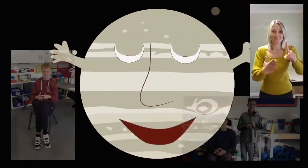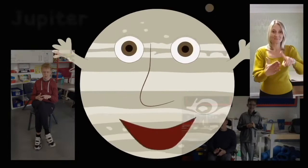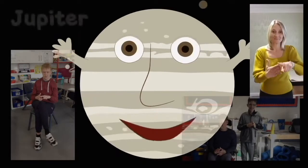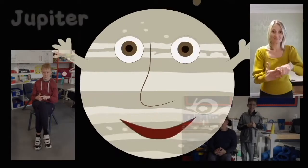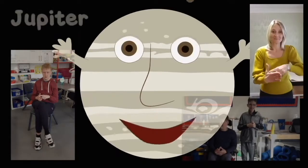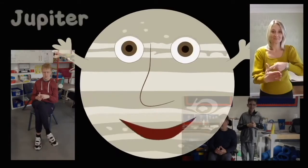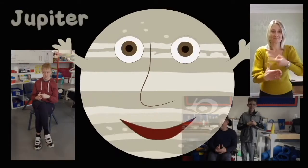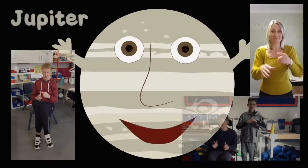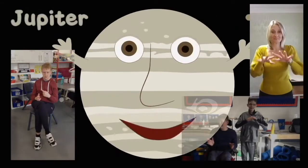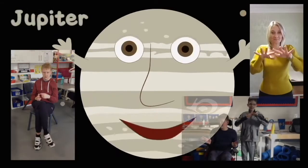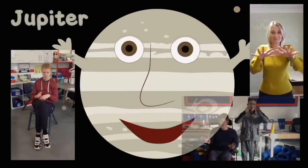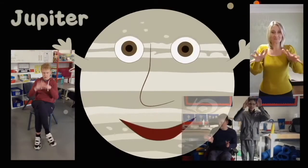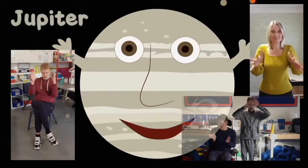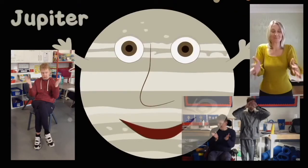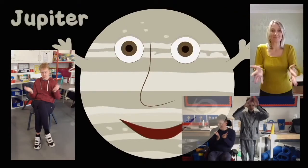I am Jupiter.